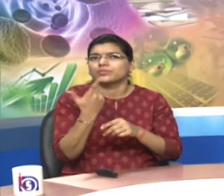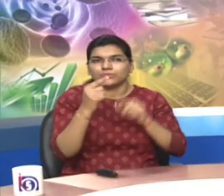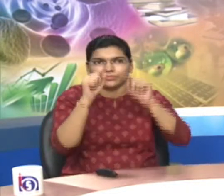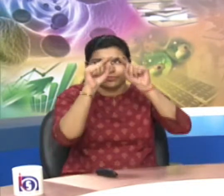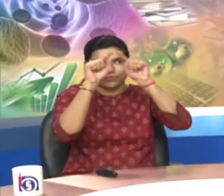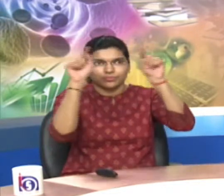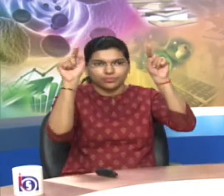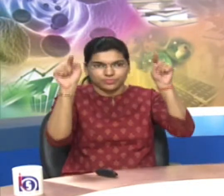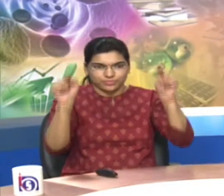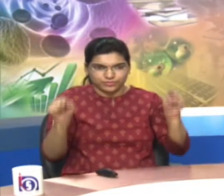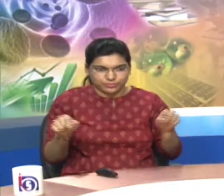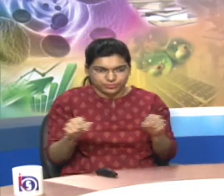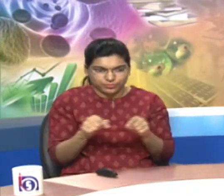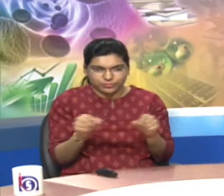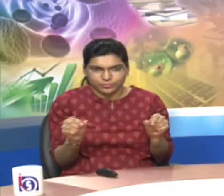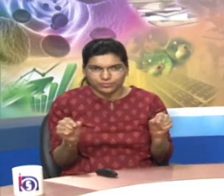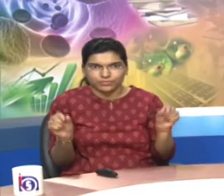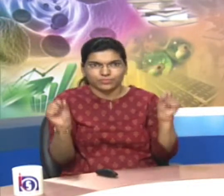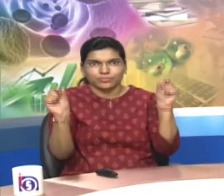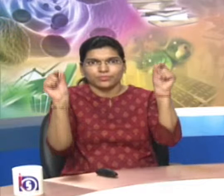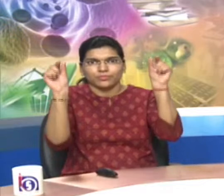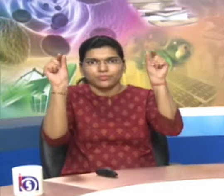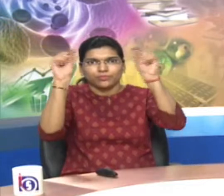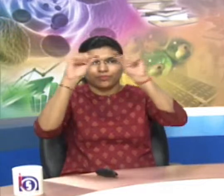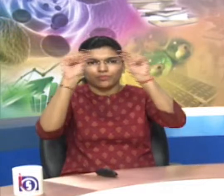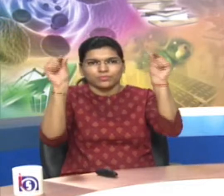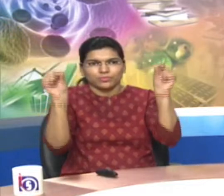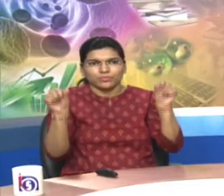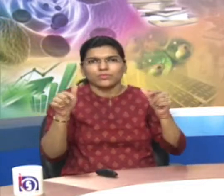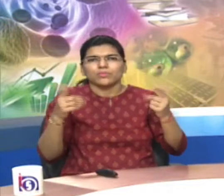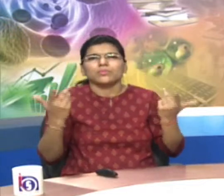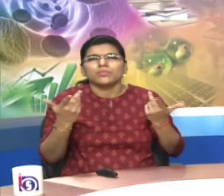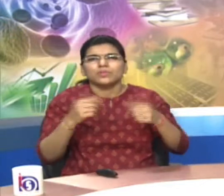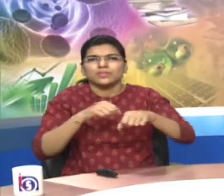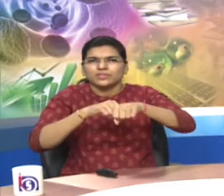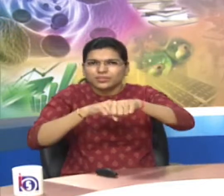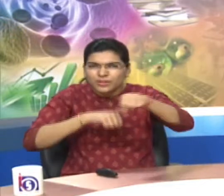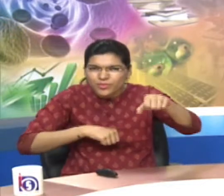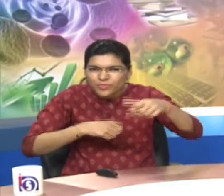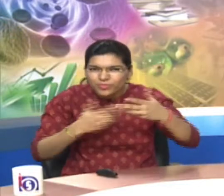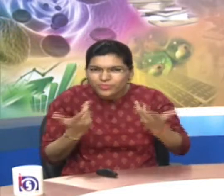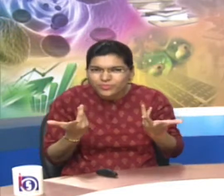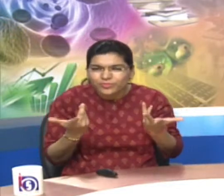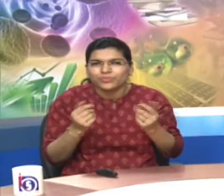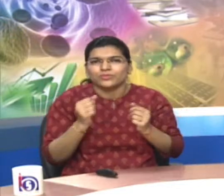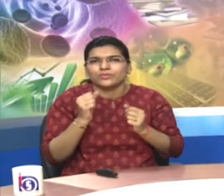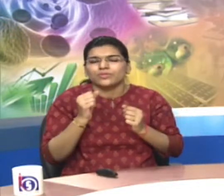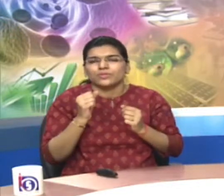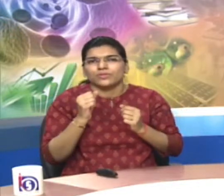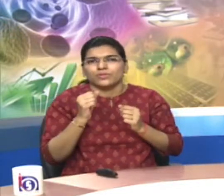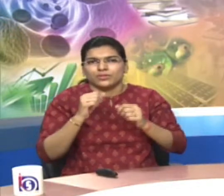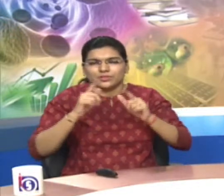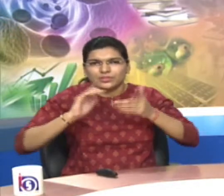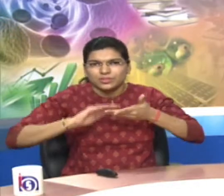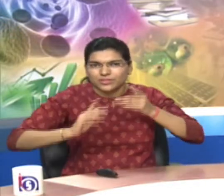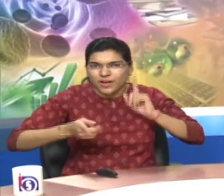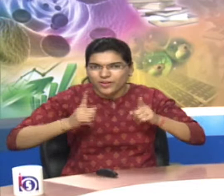Like earlier I had explained you the border. This is the sign of border in certificates, in